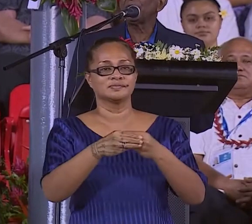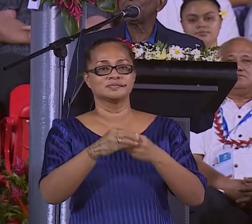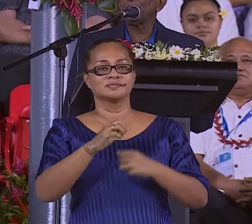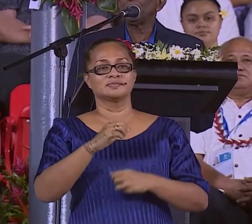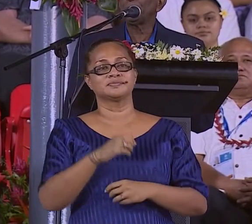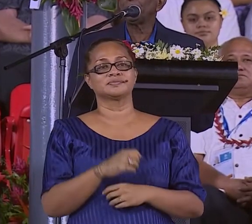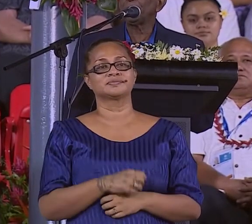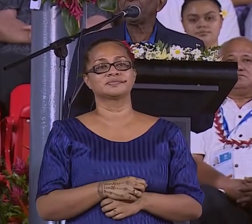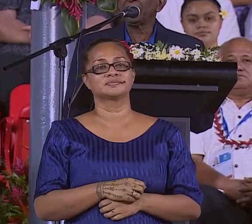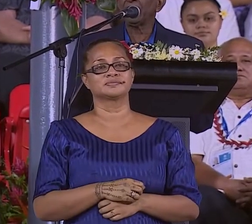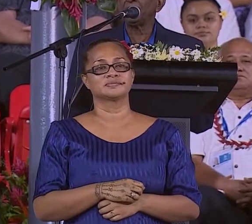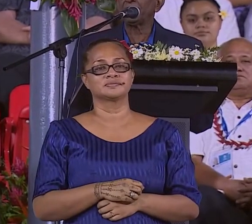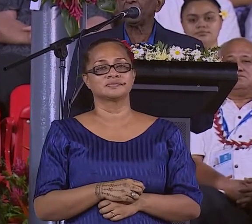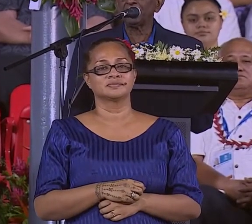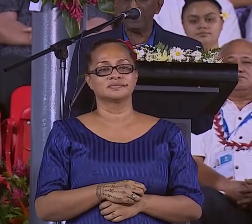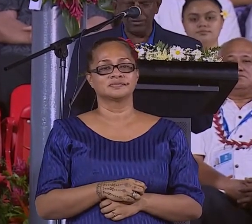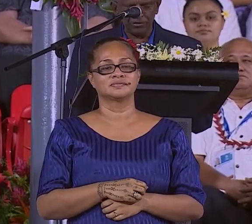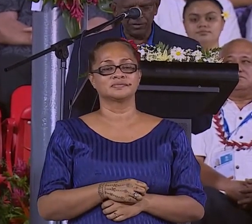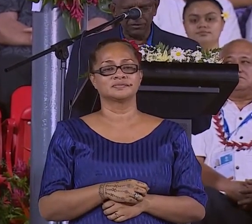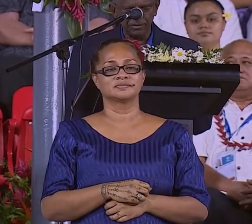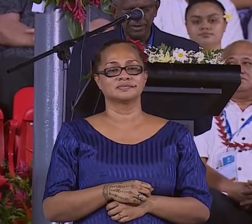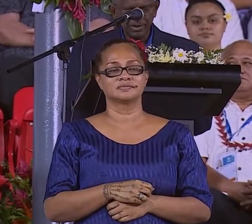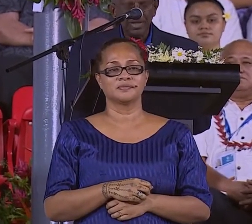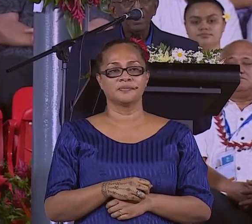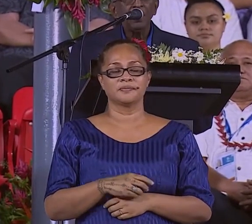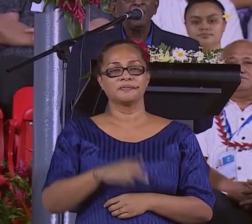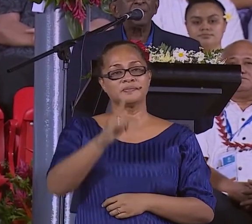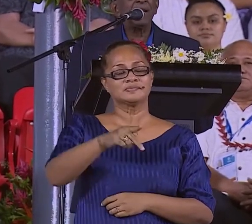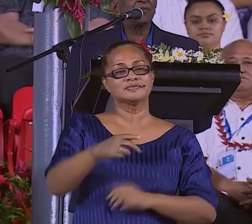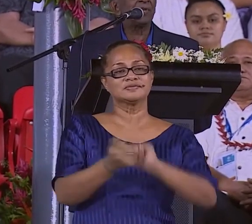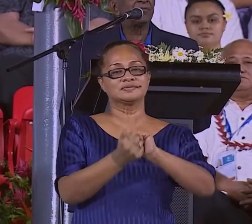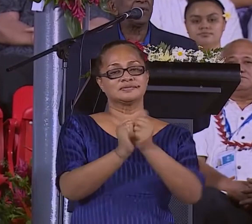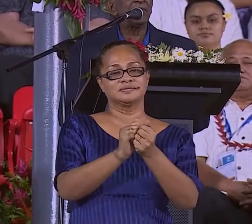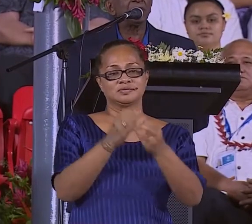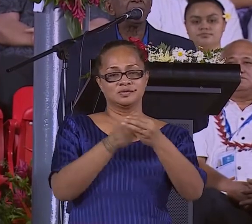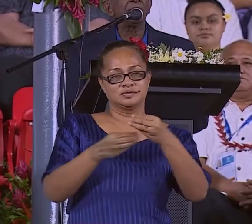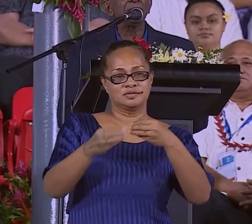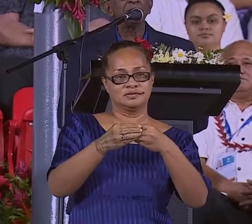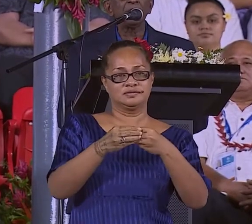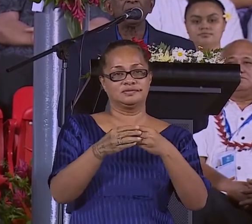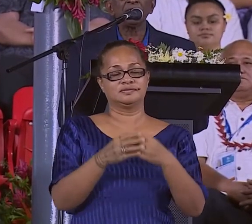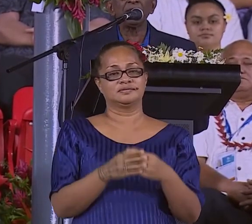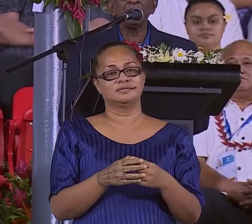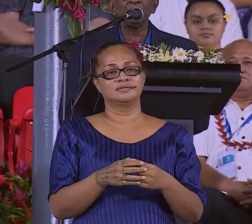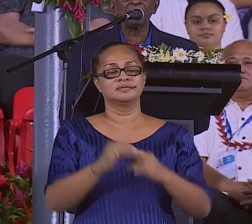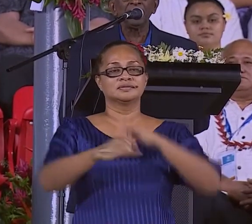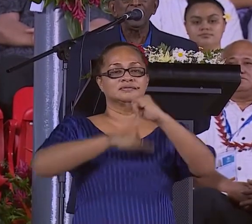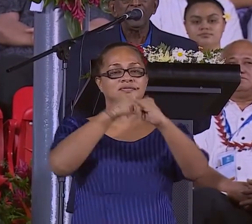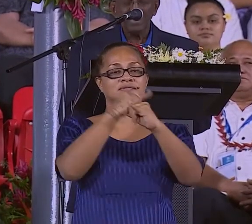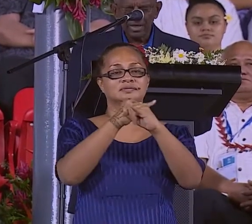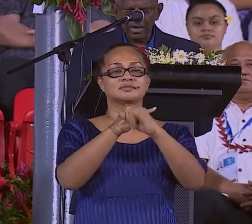the 22 Pacific Games Associations, International Federation